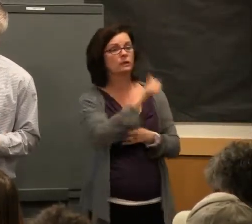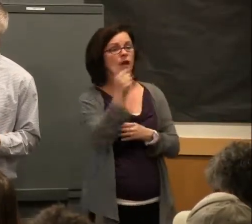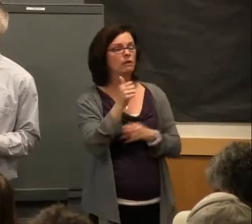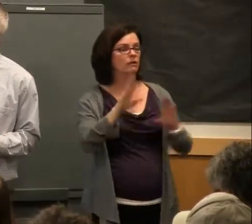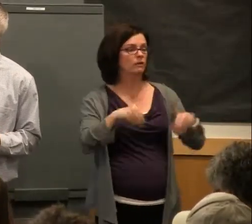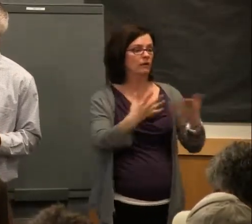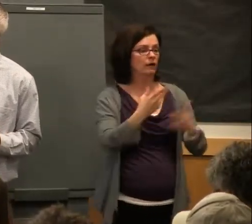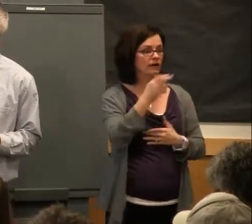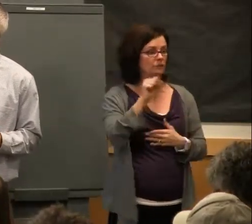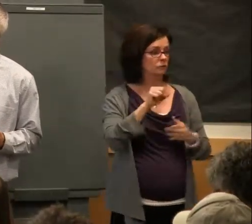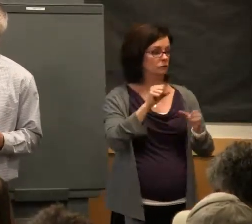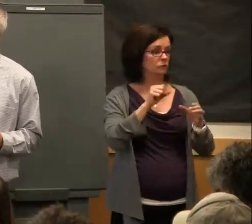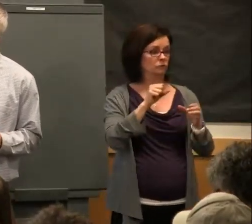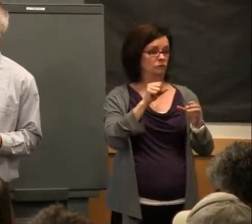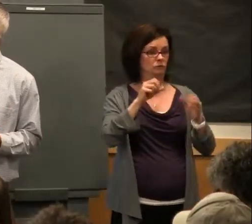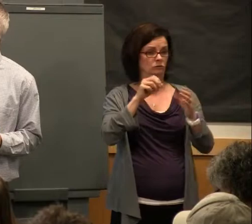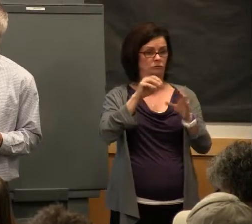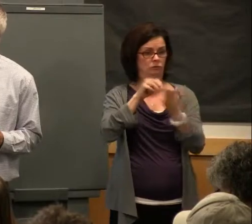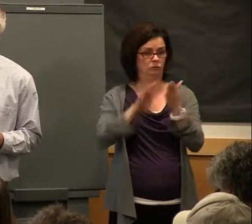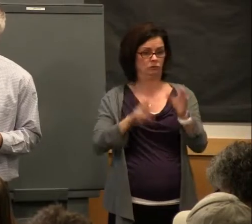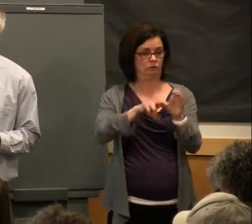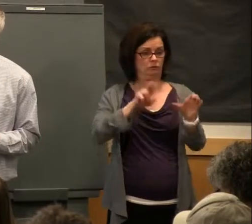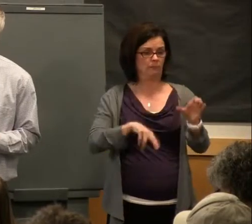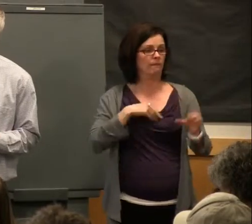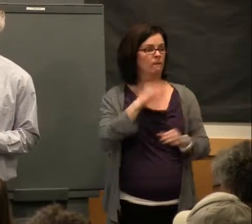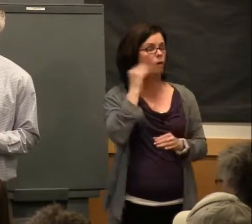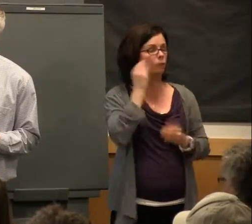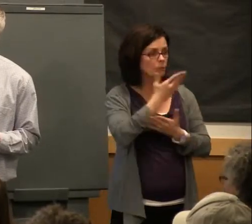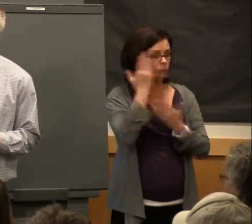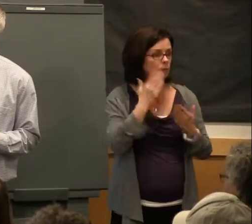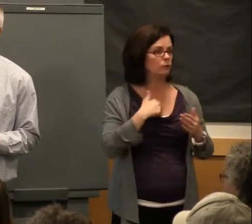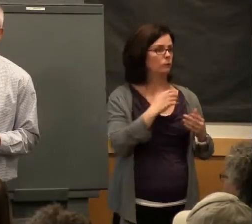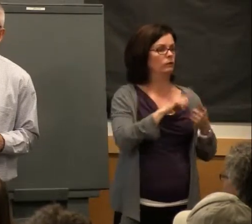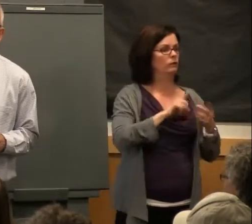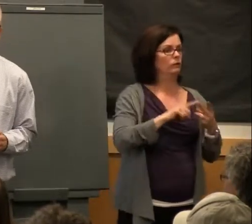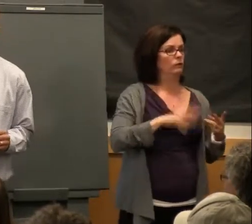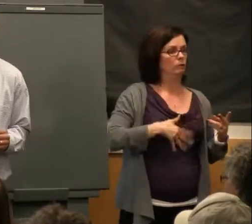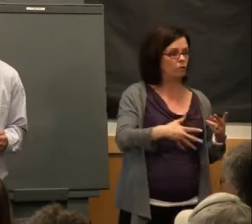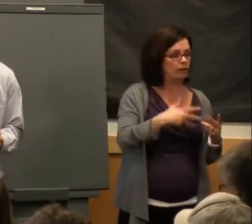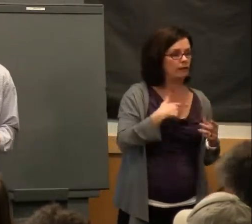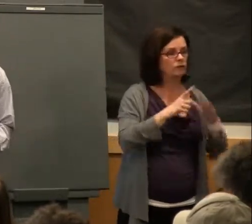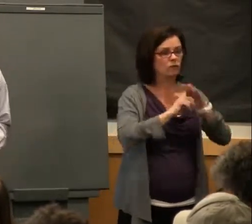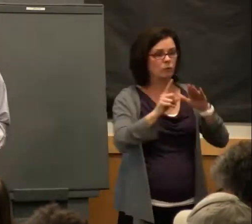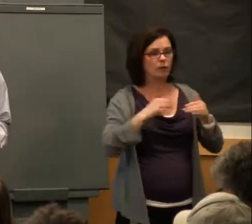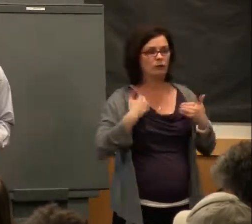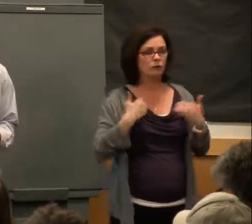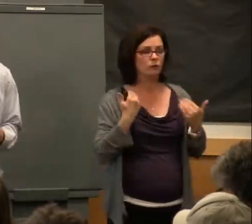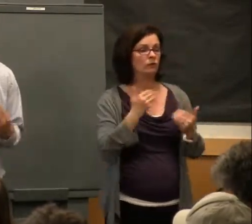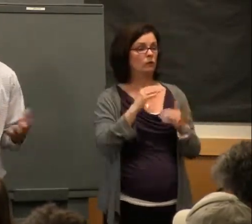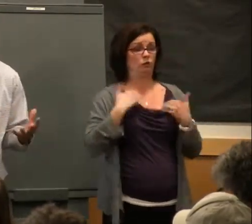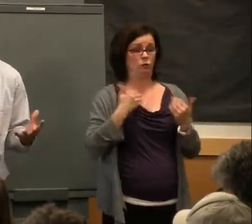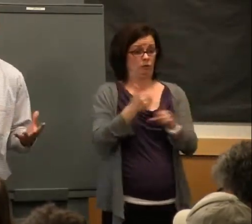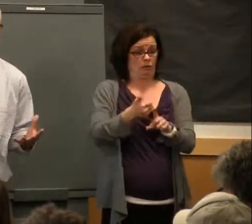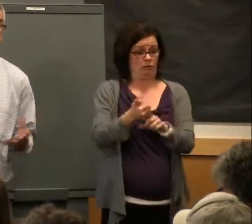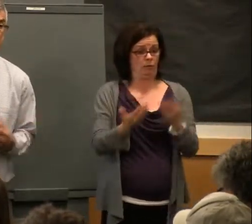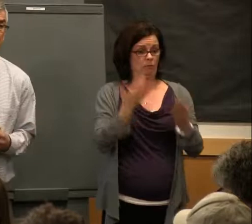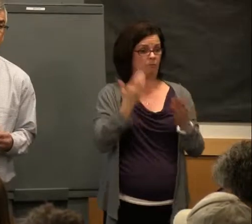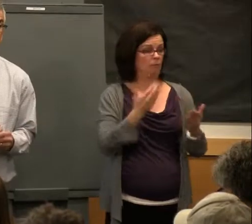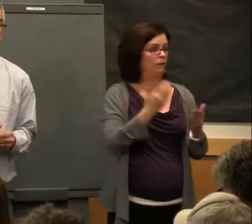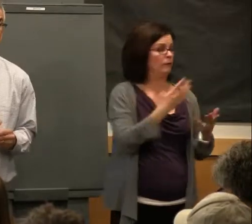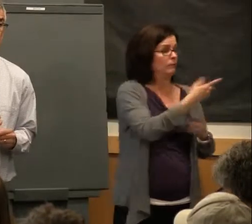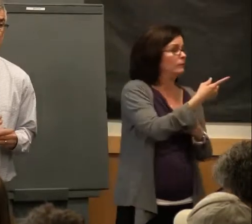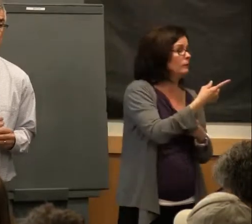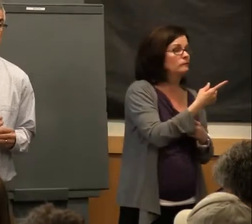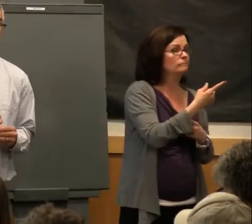high school dropouts, homeless and runaway youth, pregnant and parenting youth, youth who are transitioning back into the